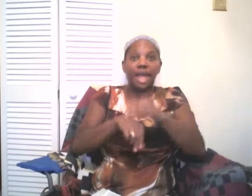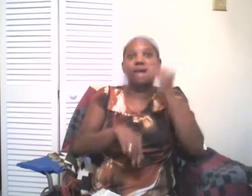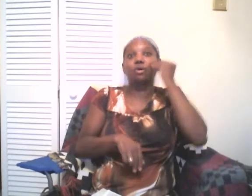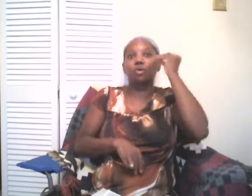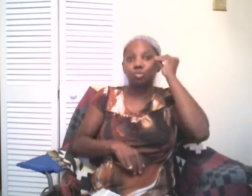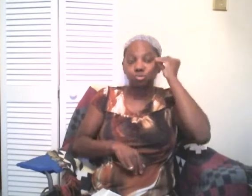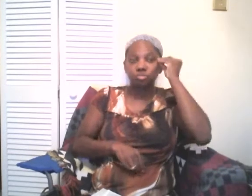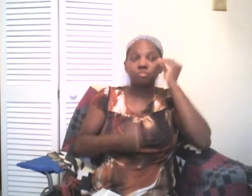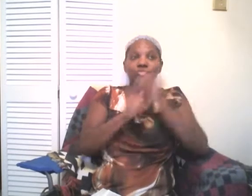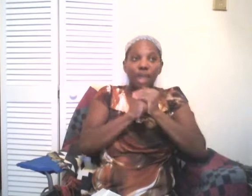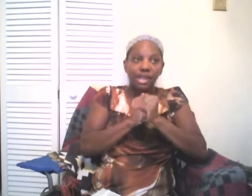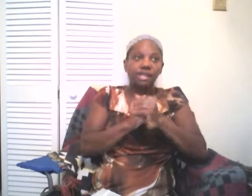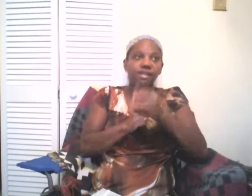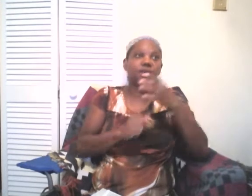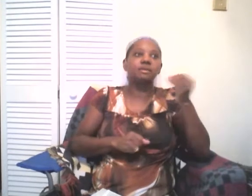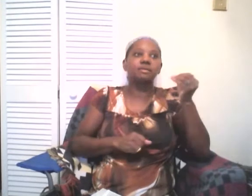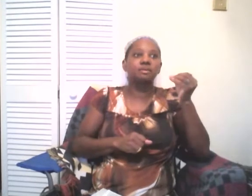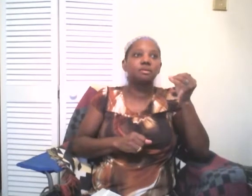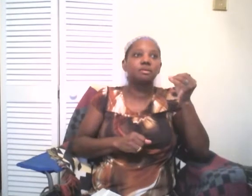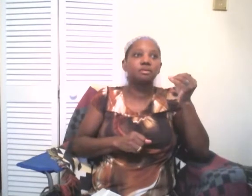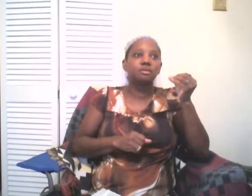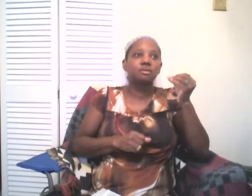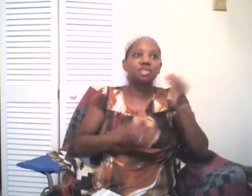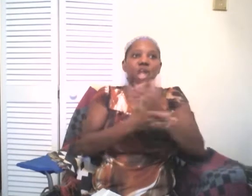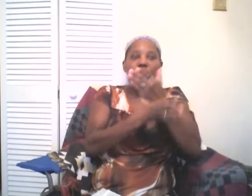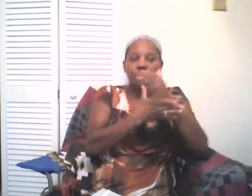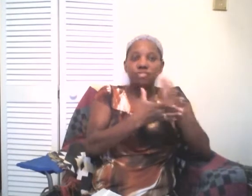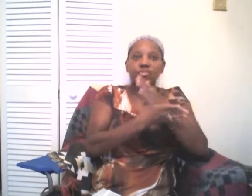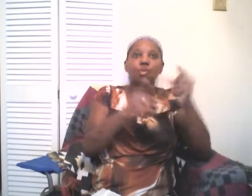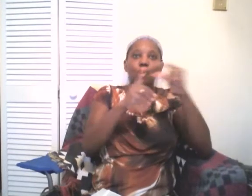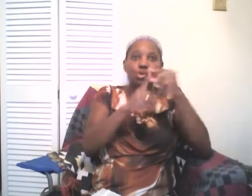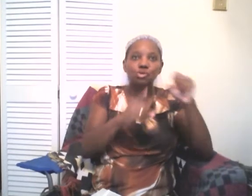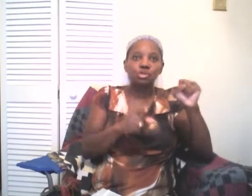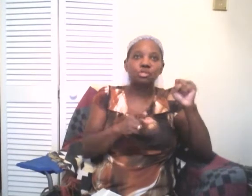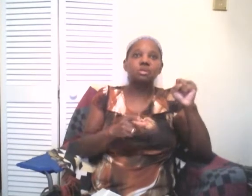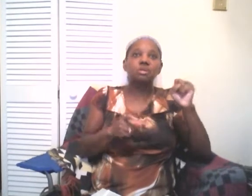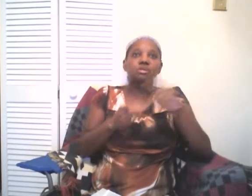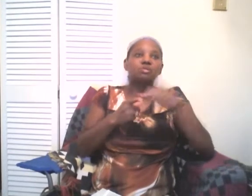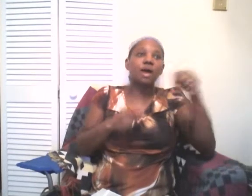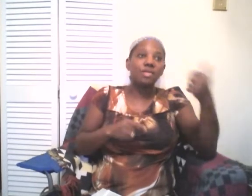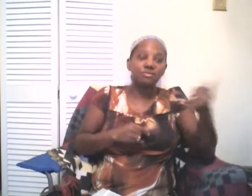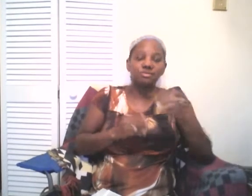at home, praying and sharing the words to others,